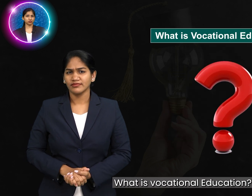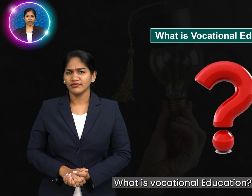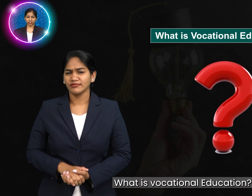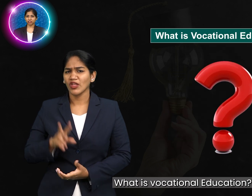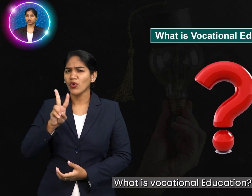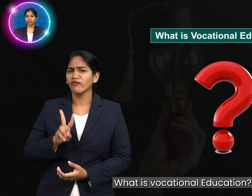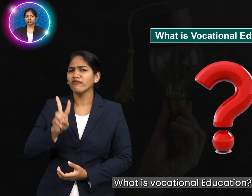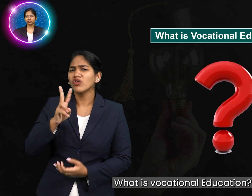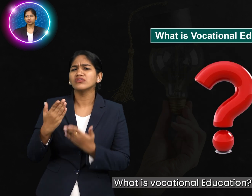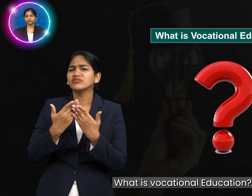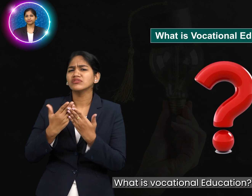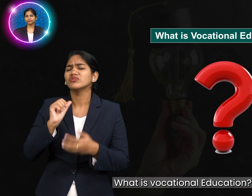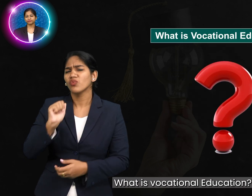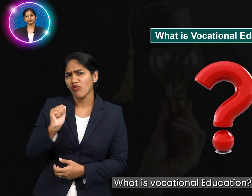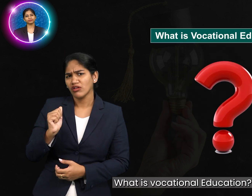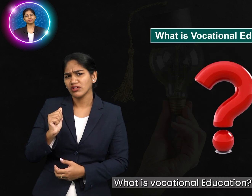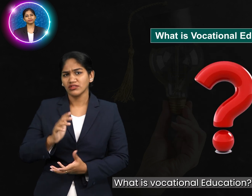What is vocational education?